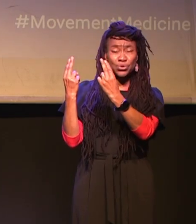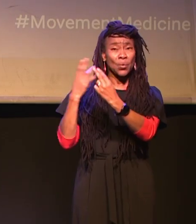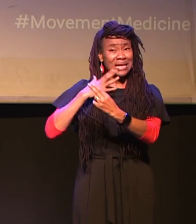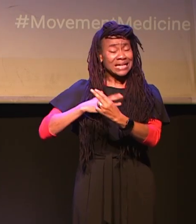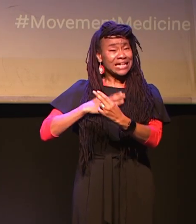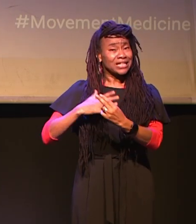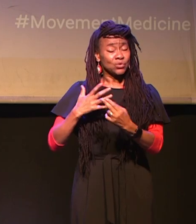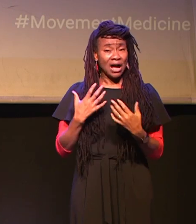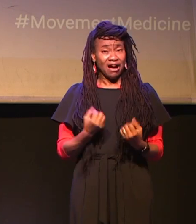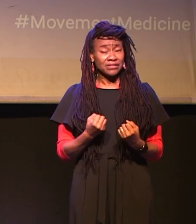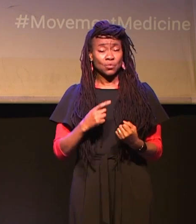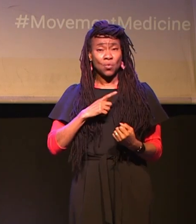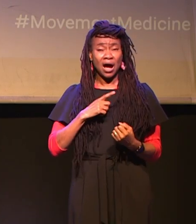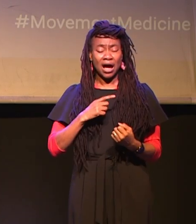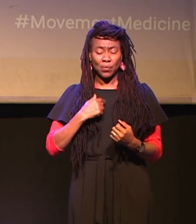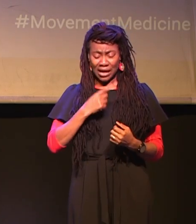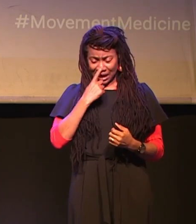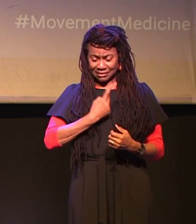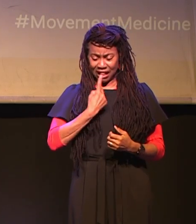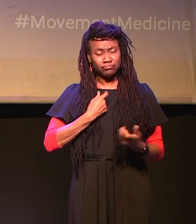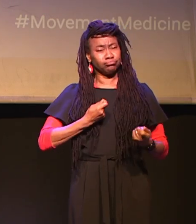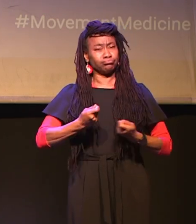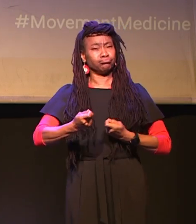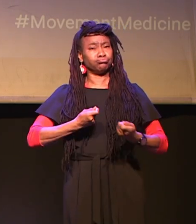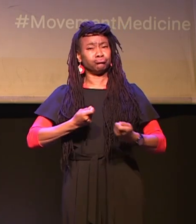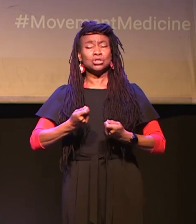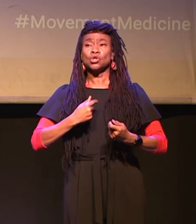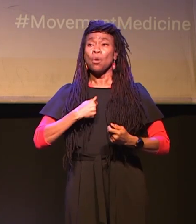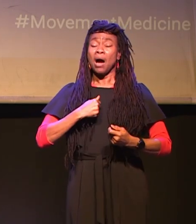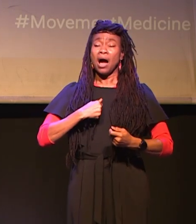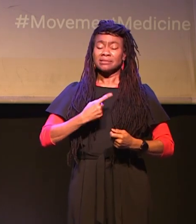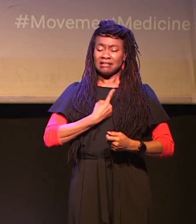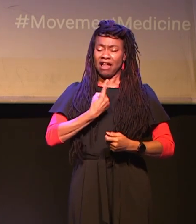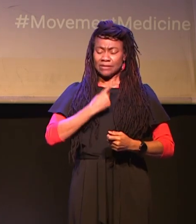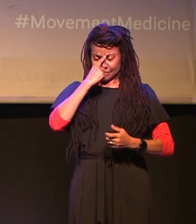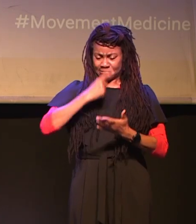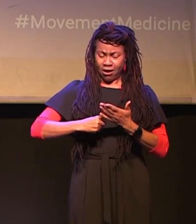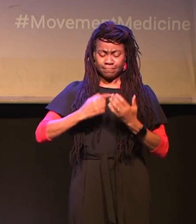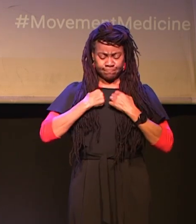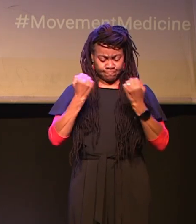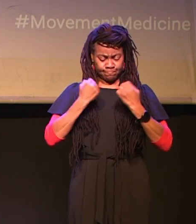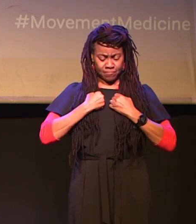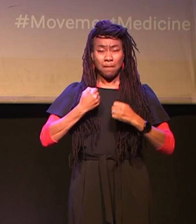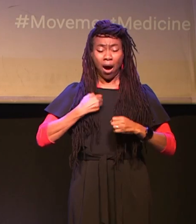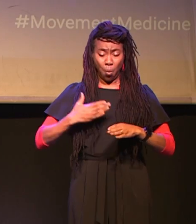being accountable. So that's my practice that I'm calling to myself. Yeah.